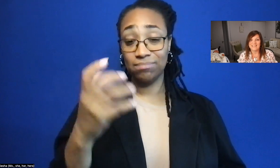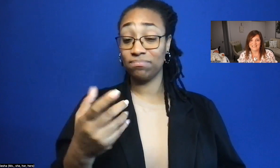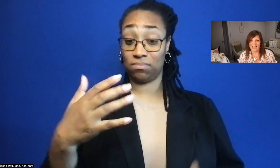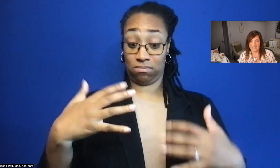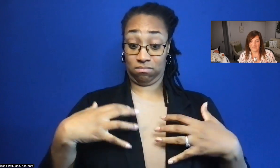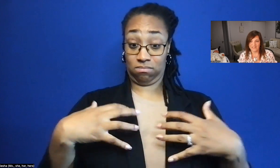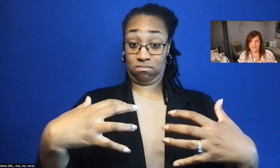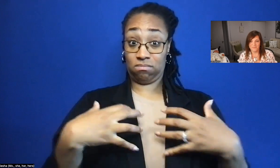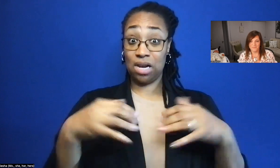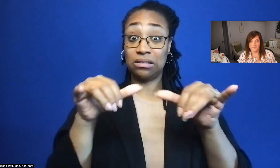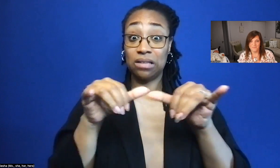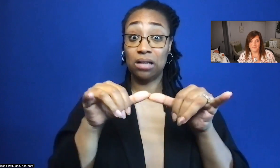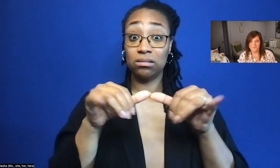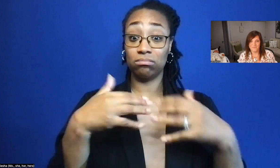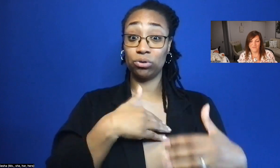is inside of it.